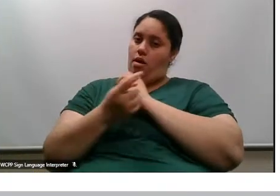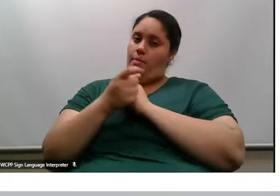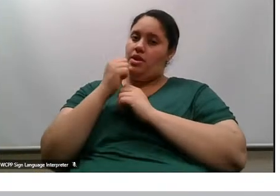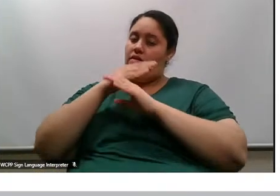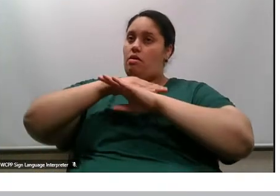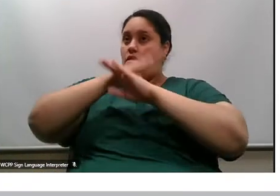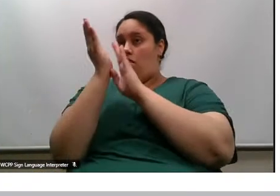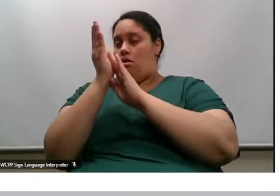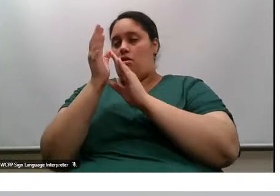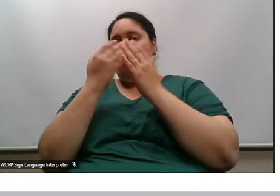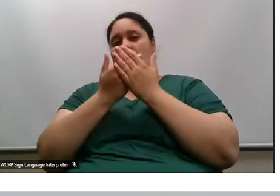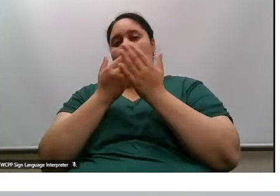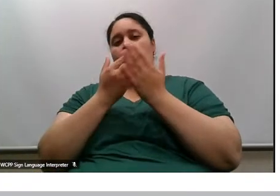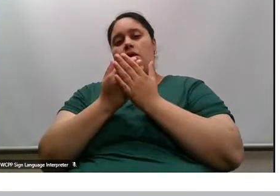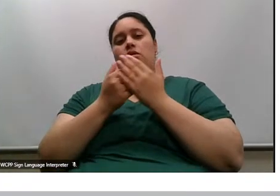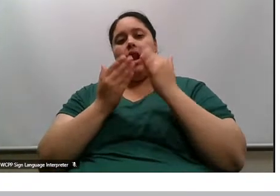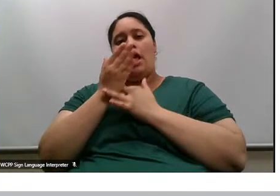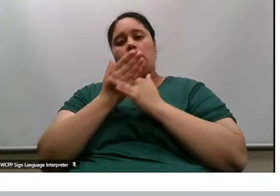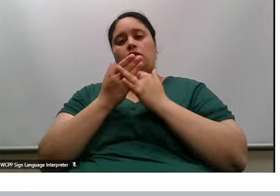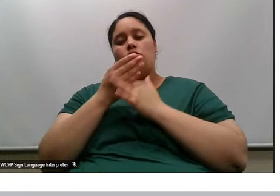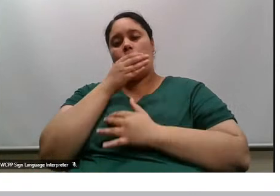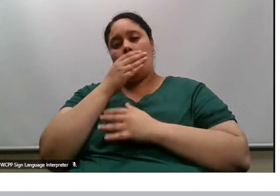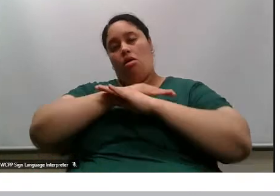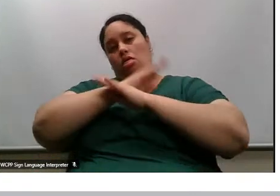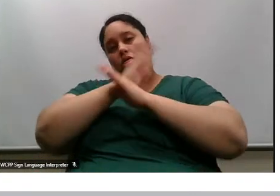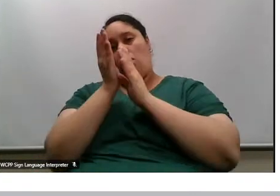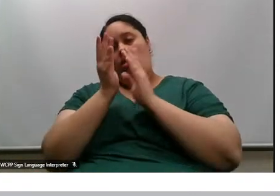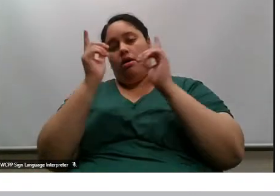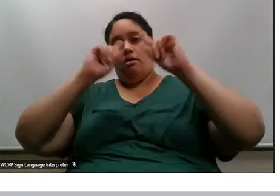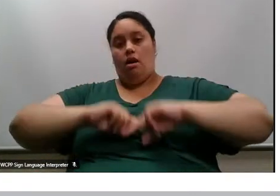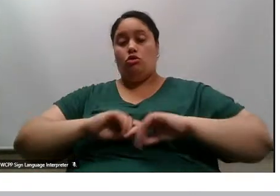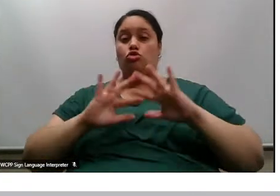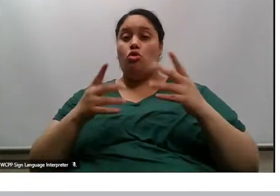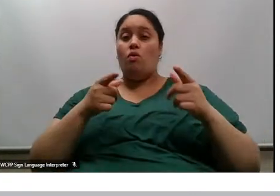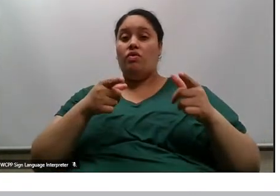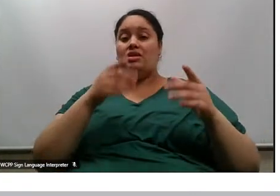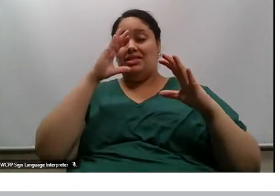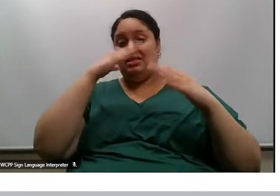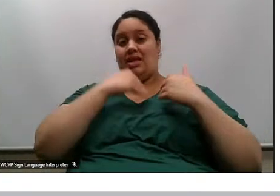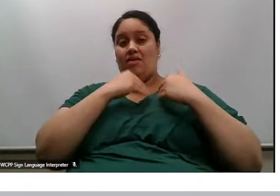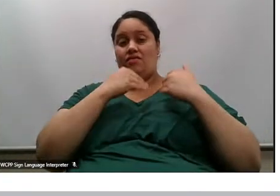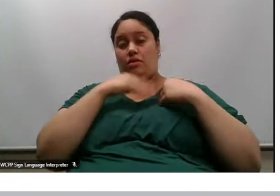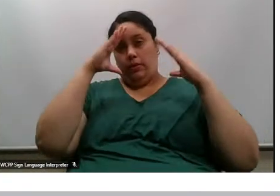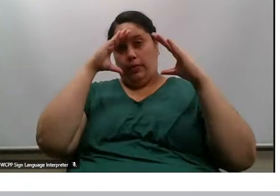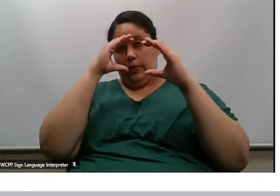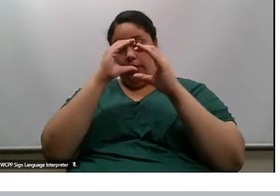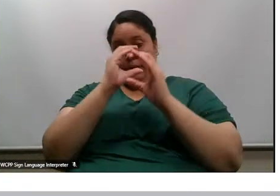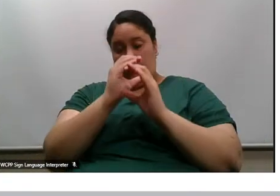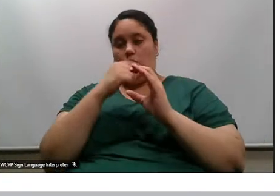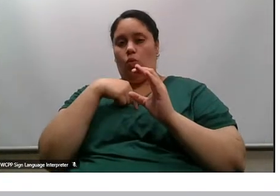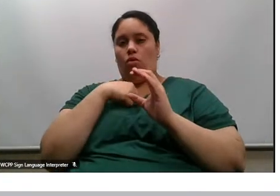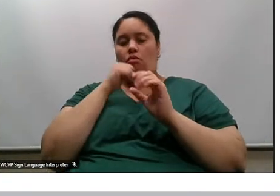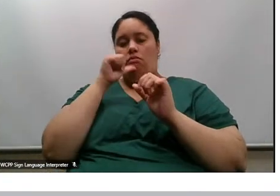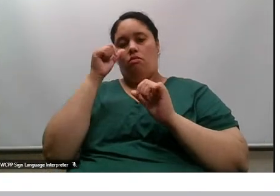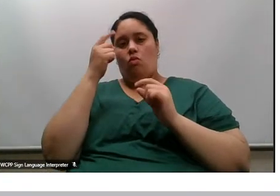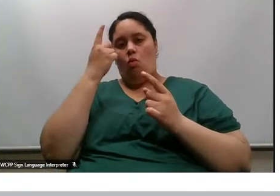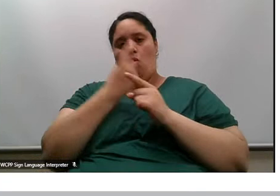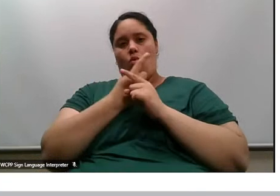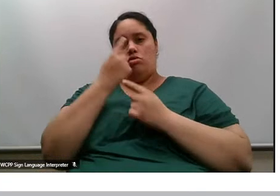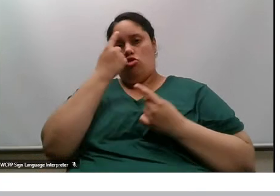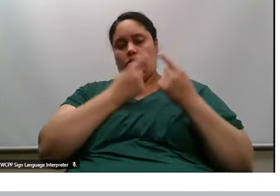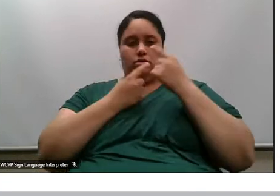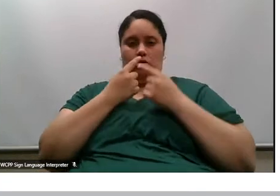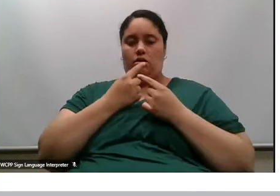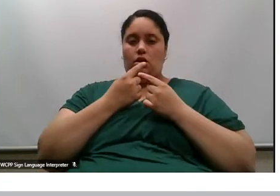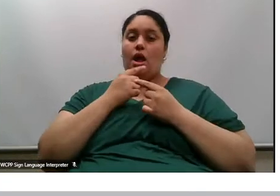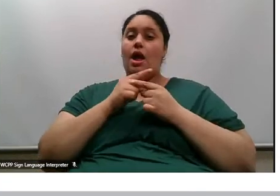the availability and access to liquor. So, Chairperson, the safety lens is a considerable lens. And I just wanted to remind us that in terms